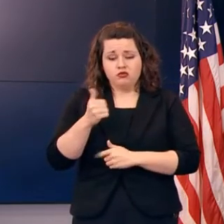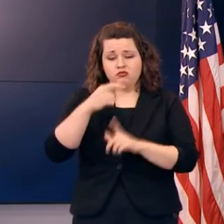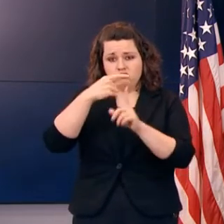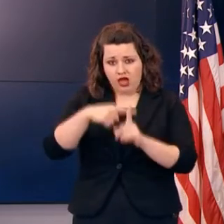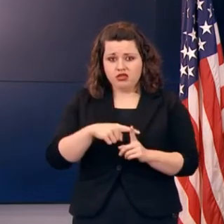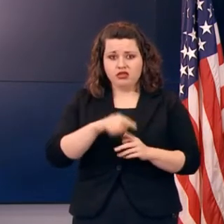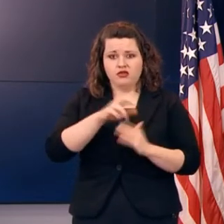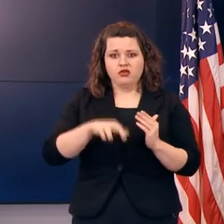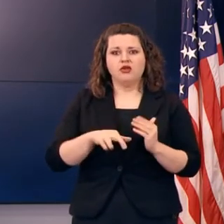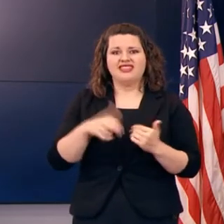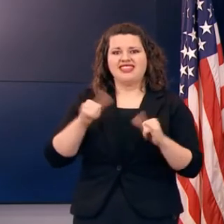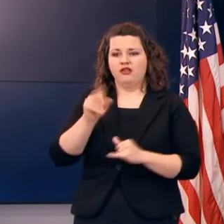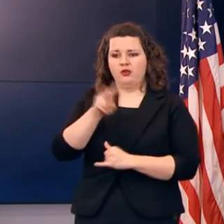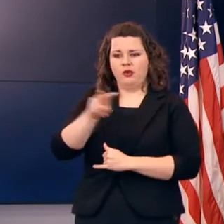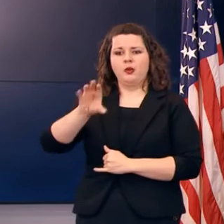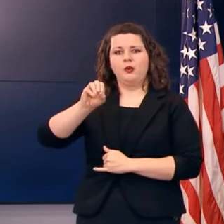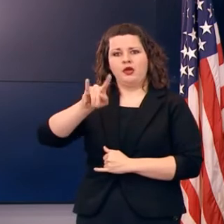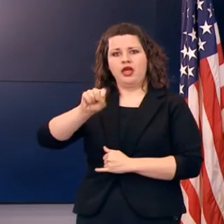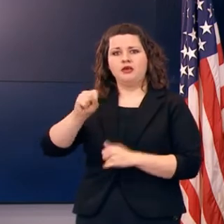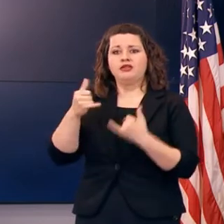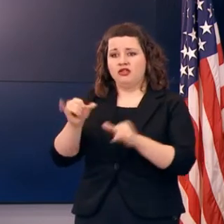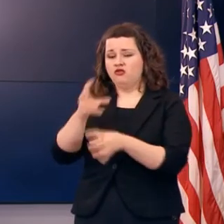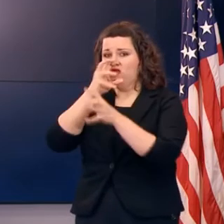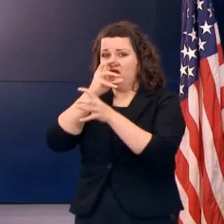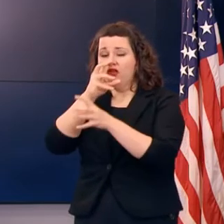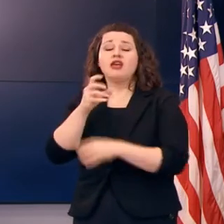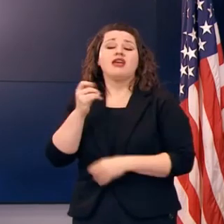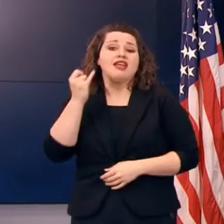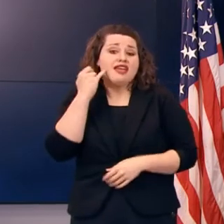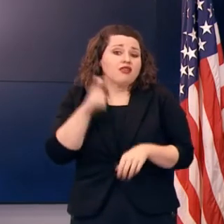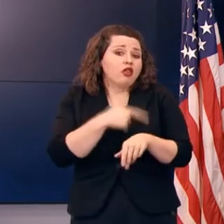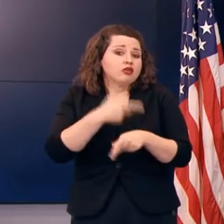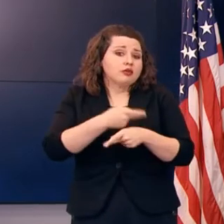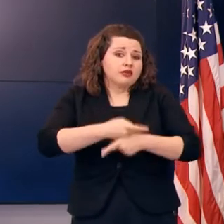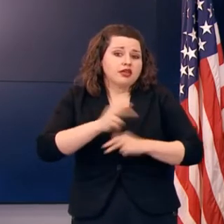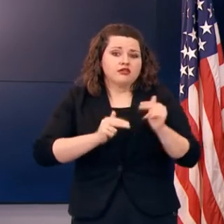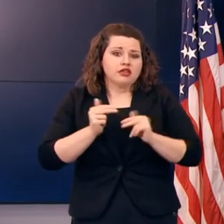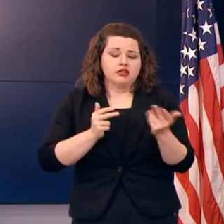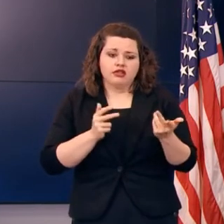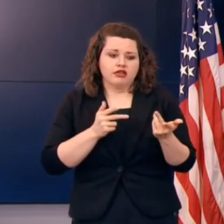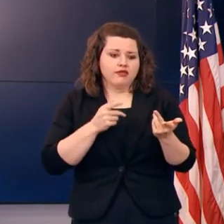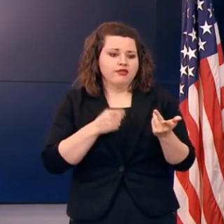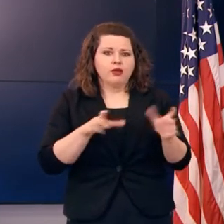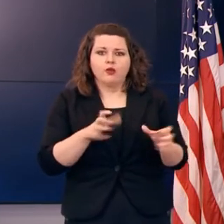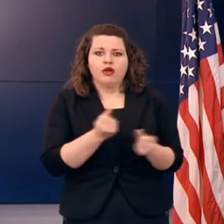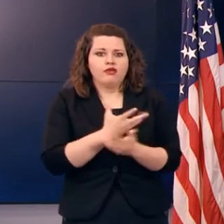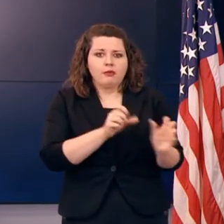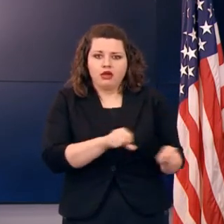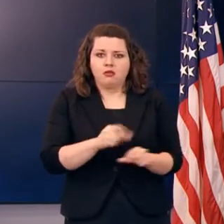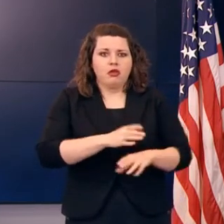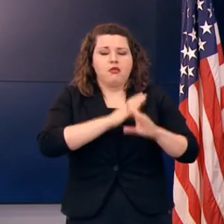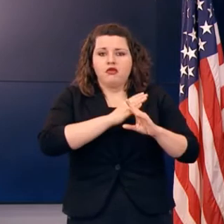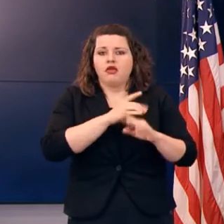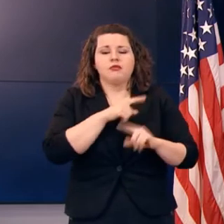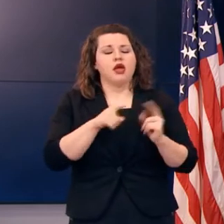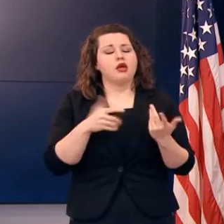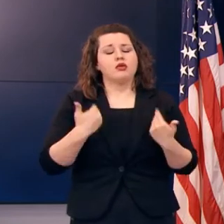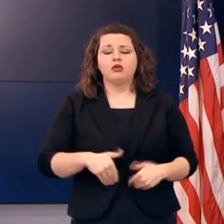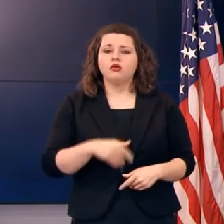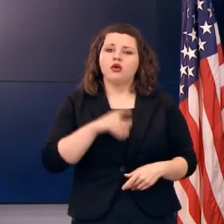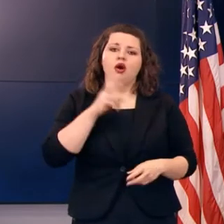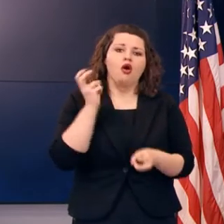the 22 counties. A lot of times when it's in a long-term care facility, I mean, they've done just about everything that they can do, and it's just really hard in